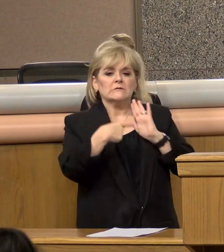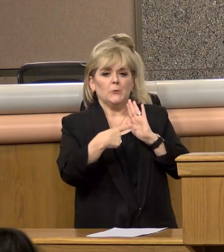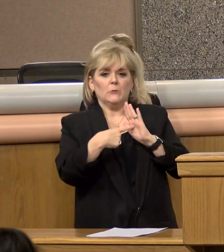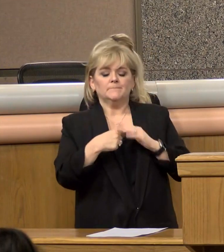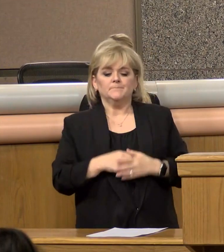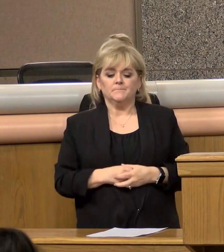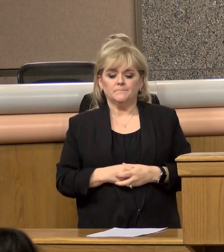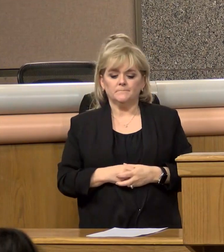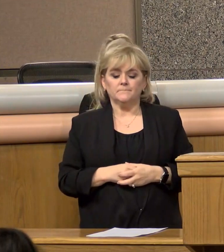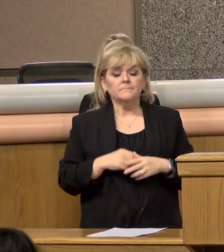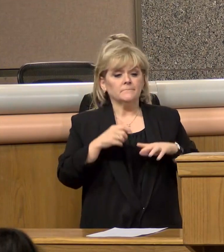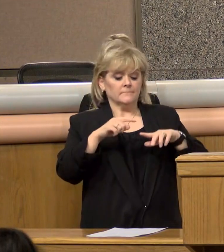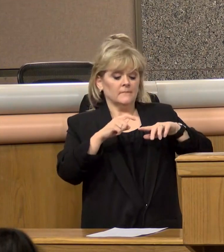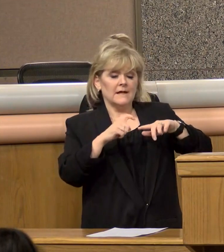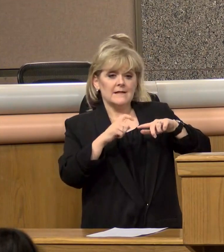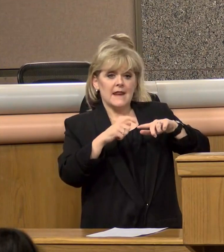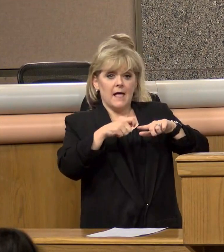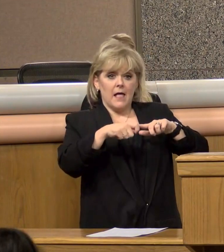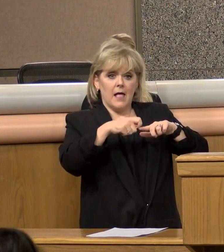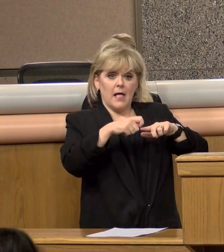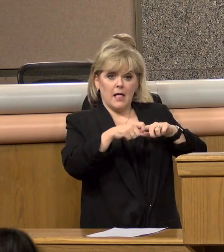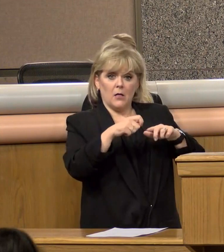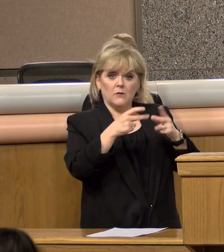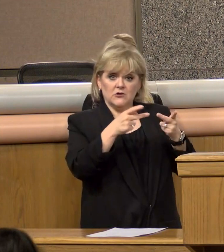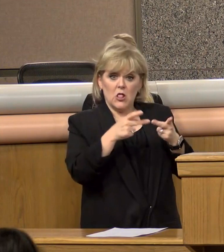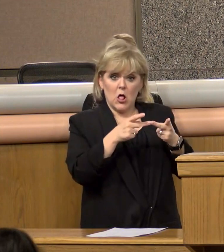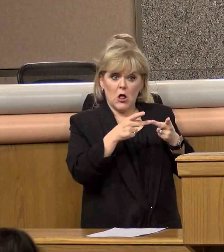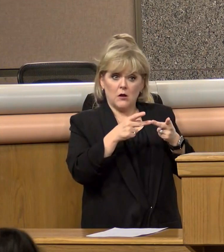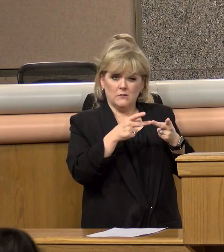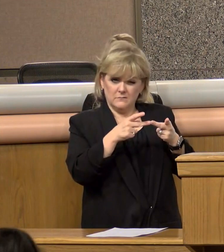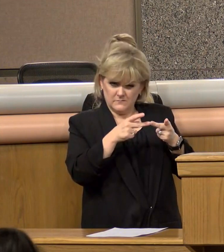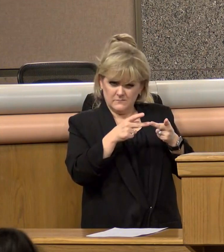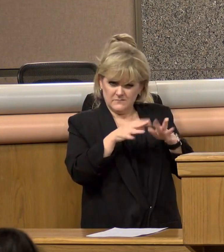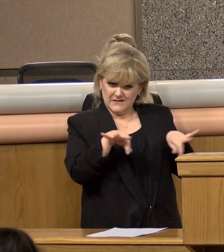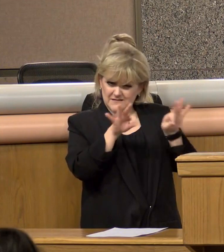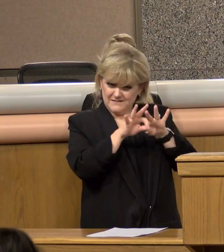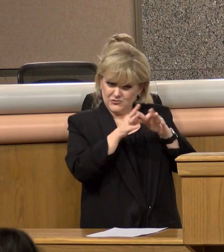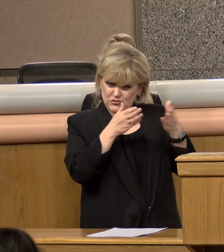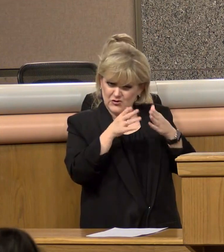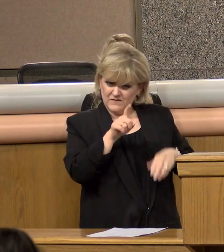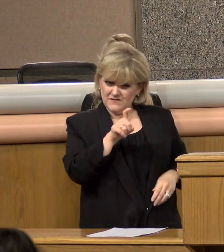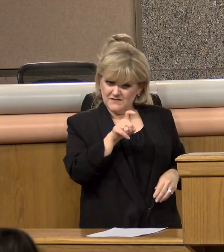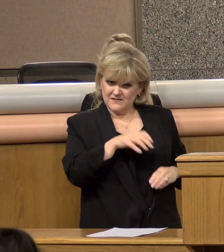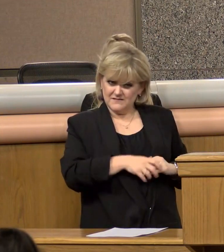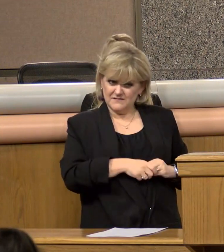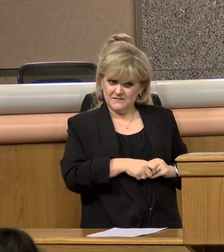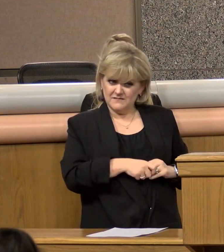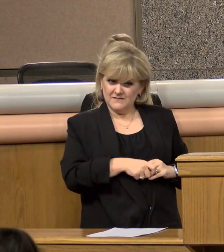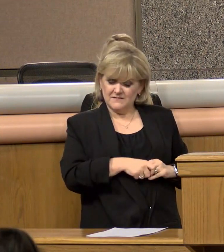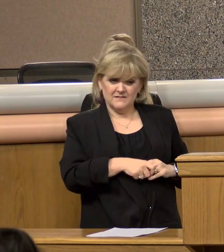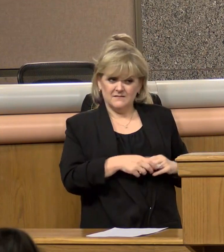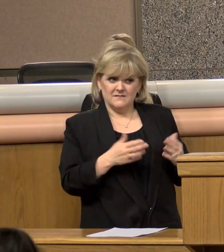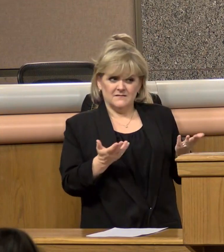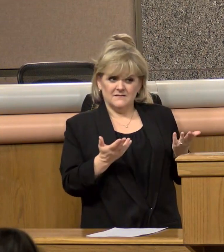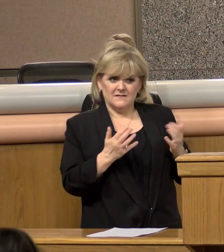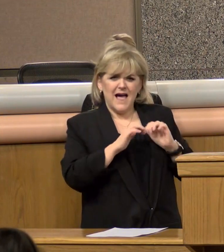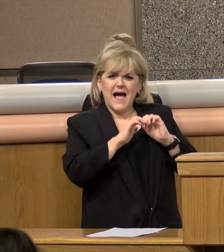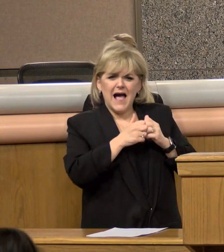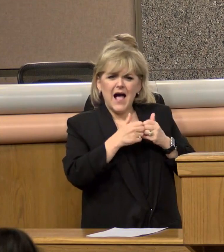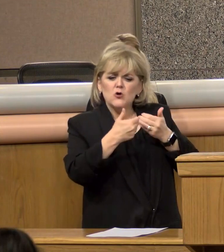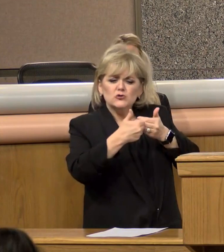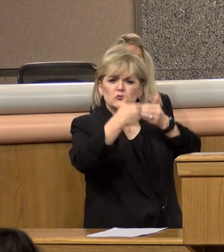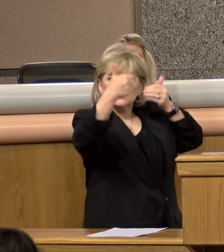I don't see how a nail salon fits essential services. You can't do that in and do do your social